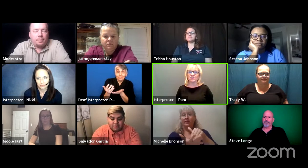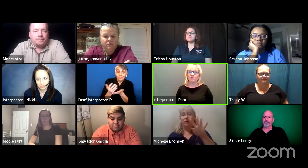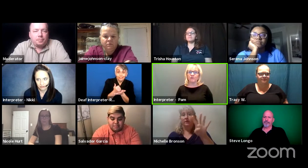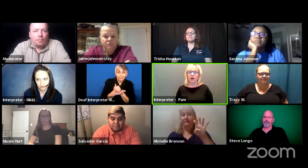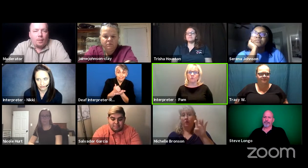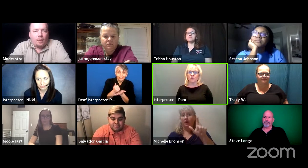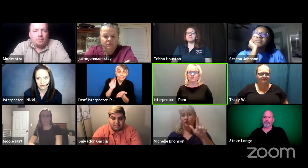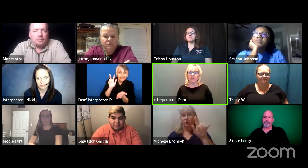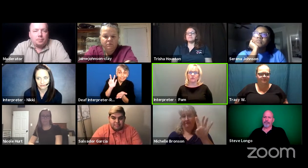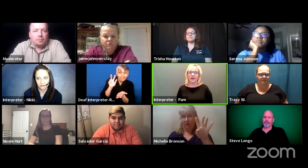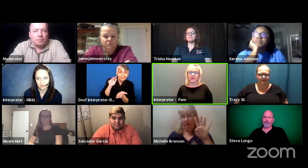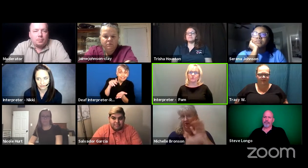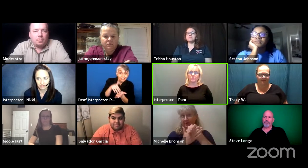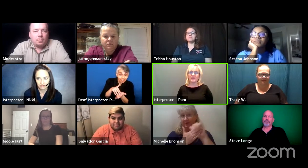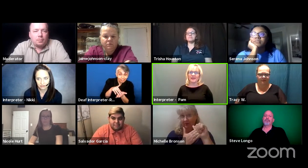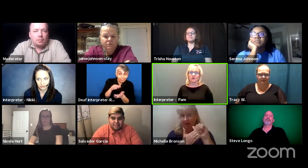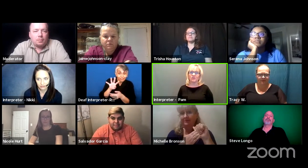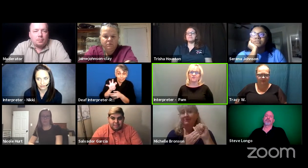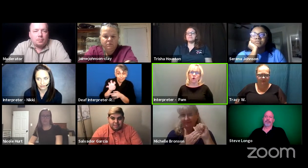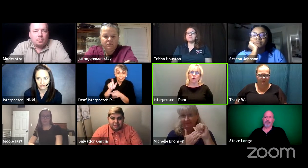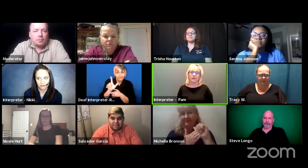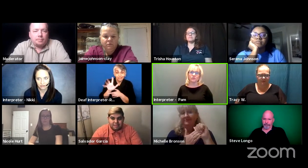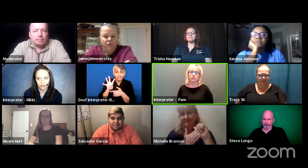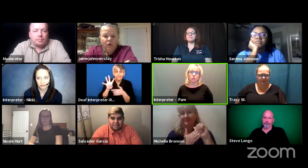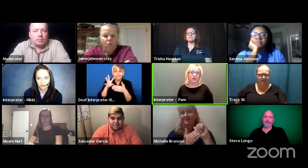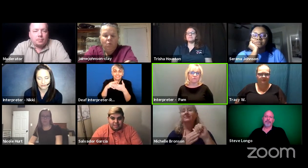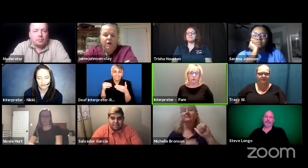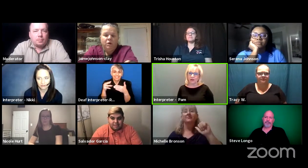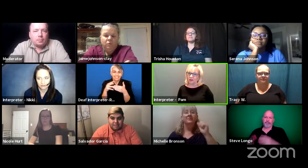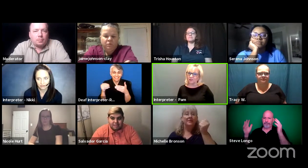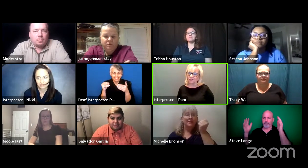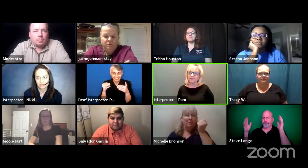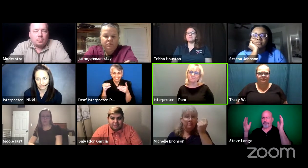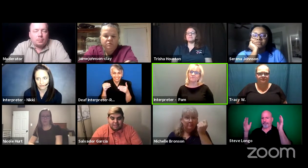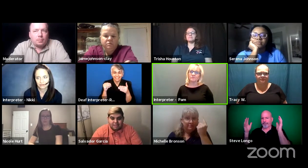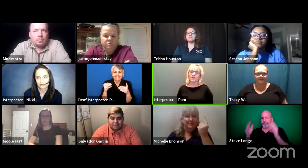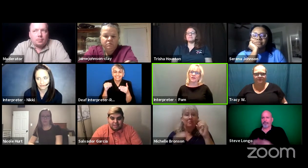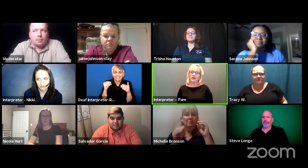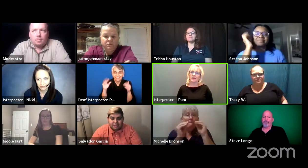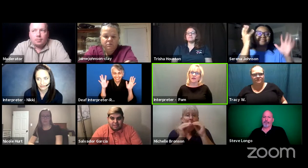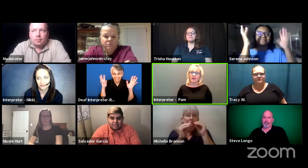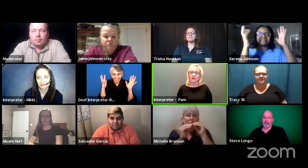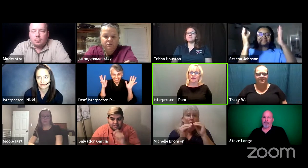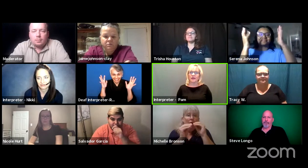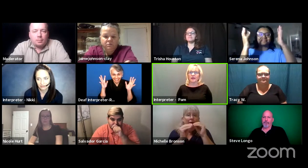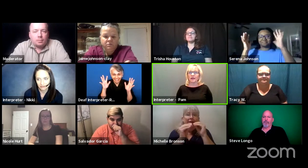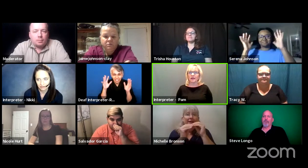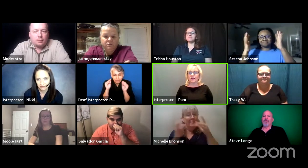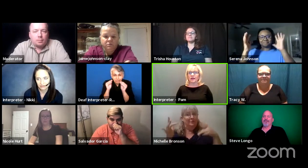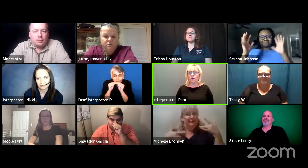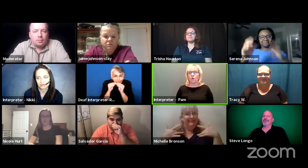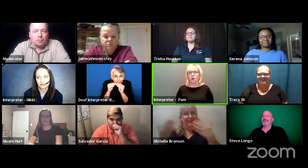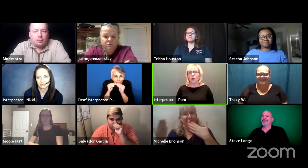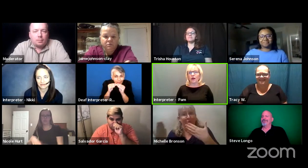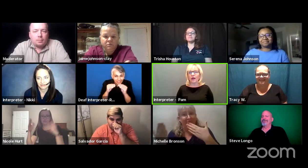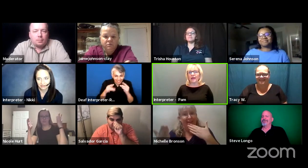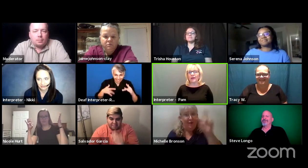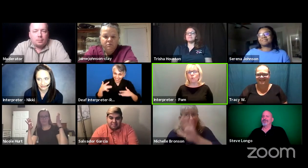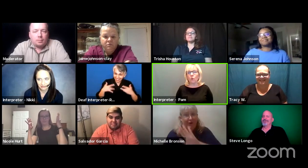so far we have generated $3,424.